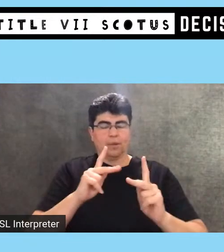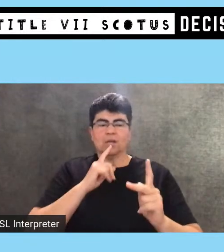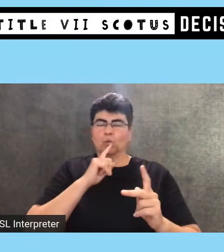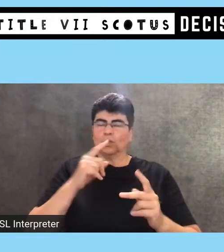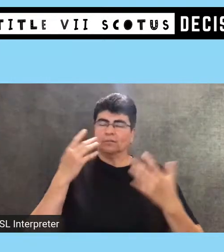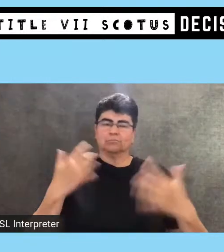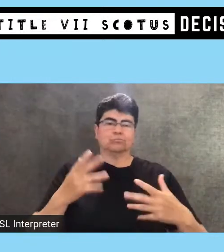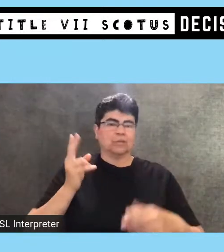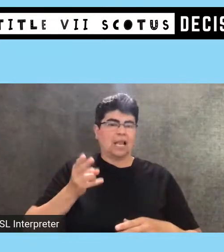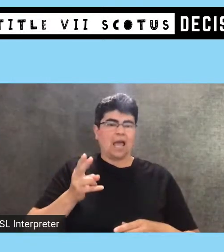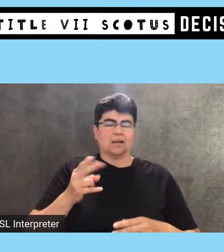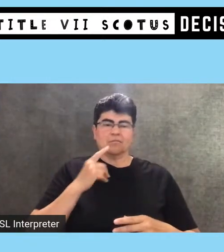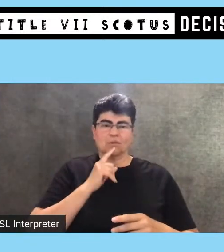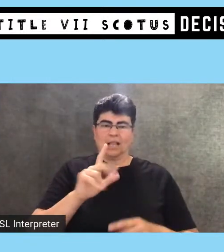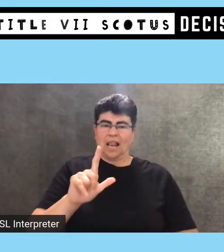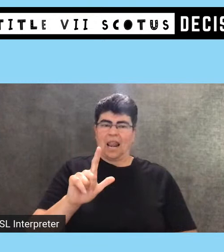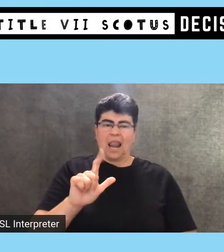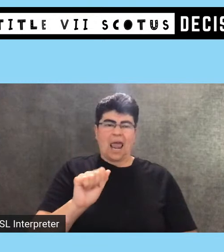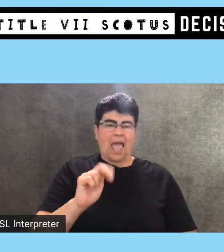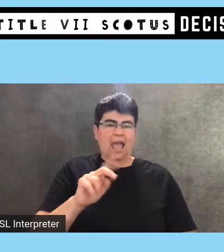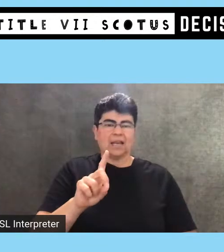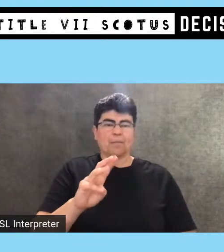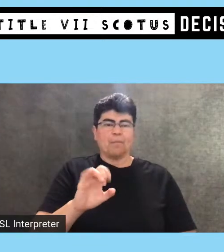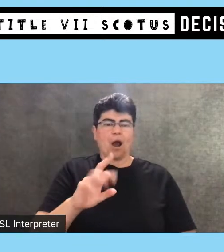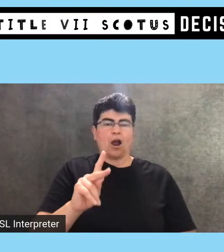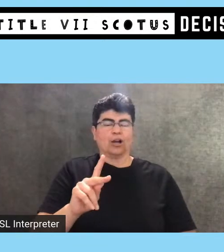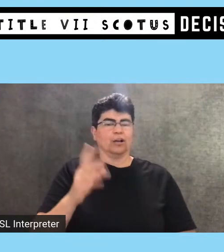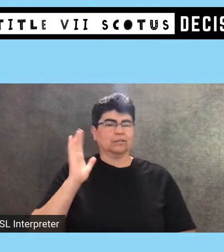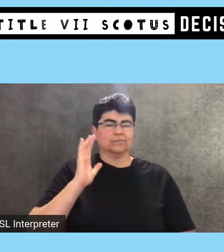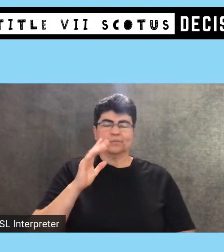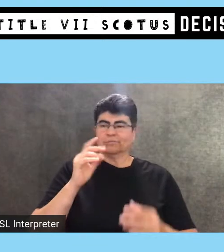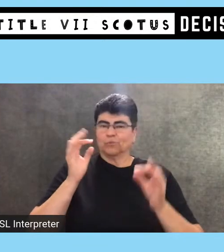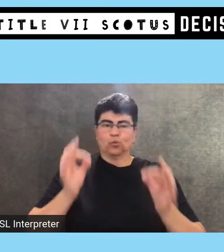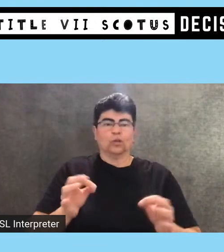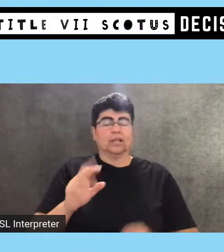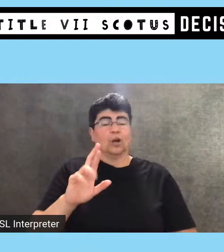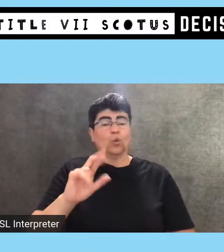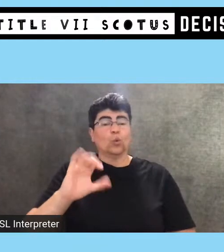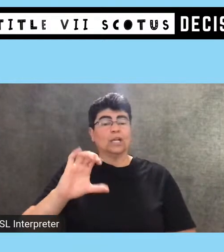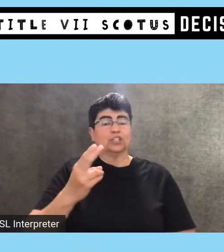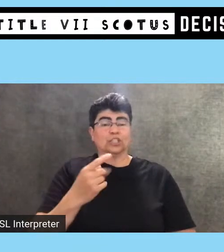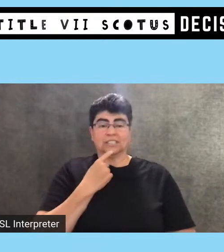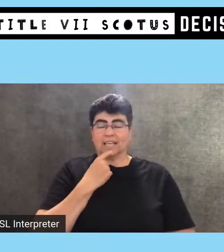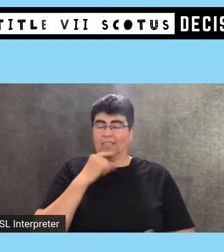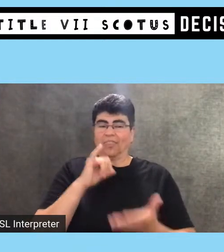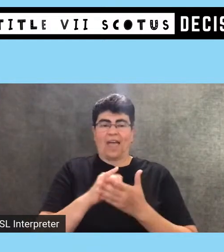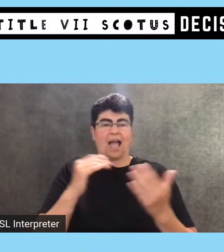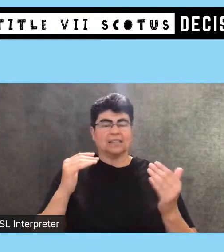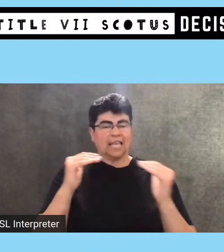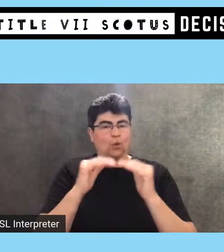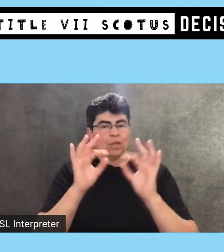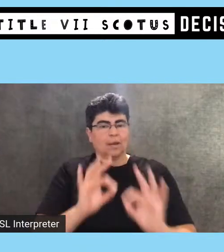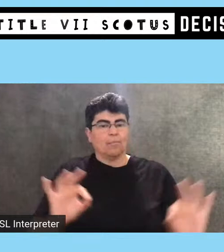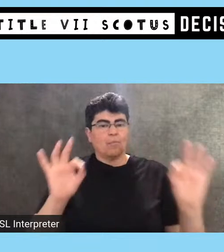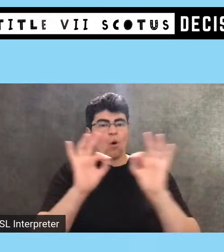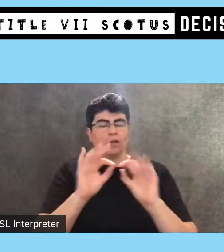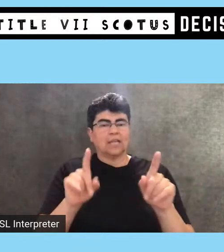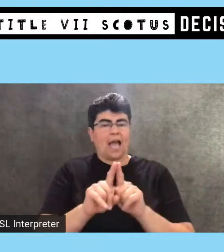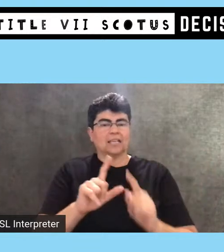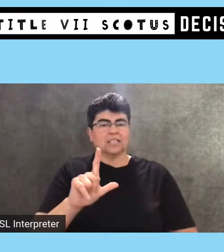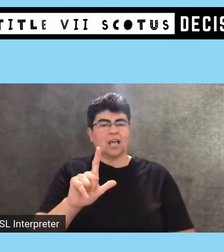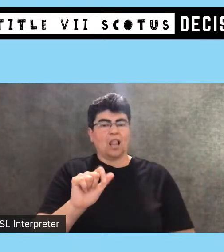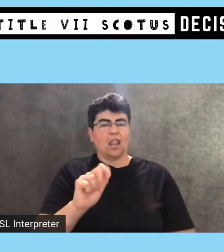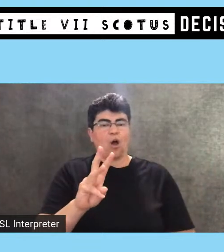landmark ruling. Rich said earlier that it's probably an equal importance as the